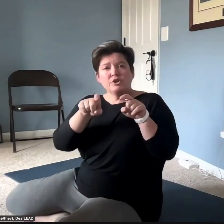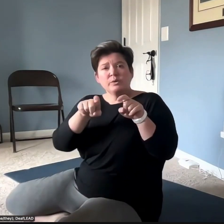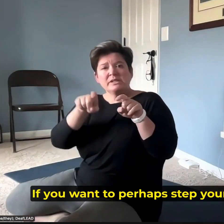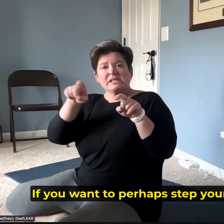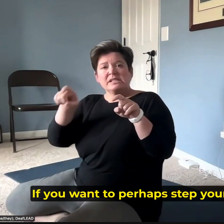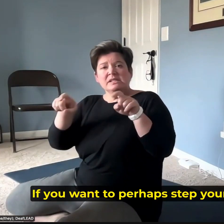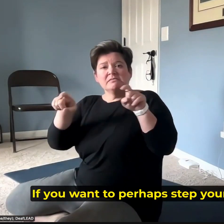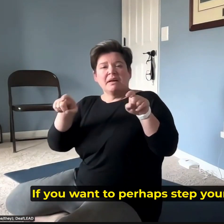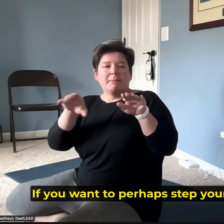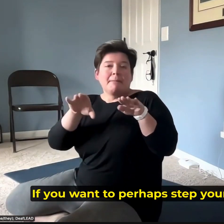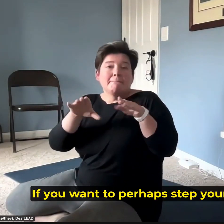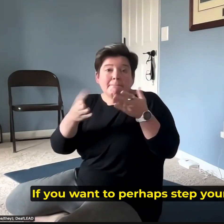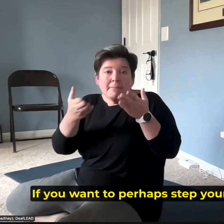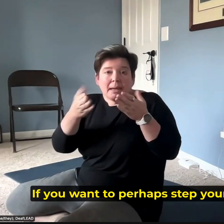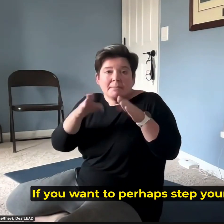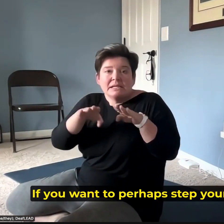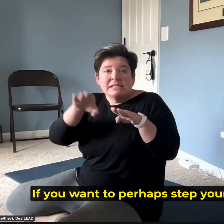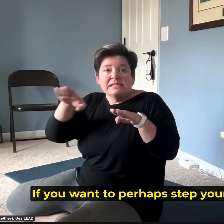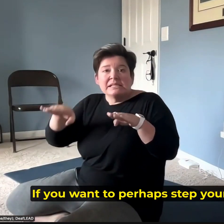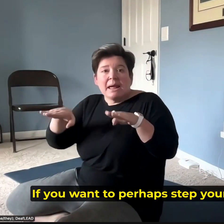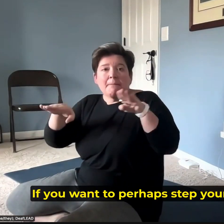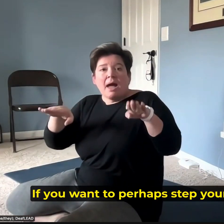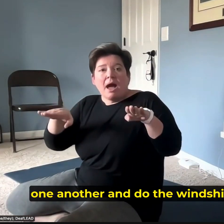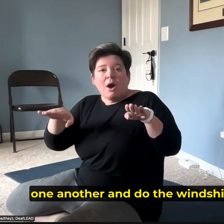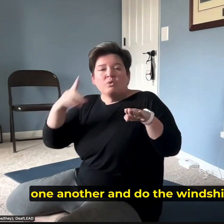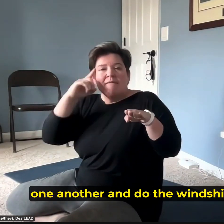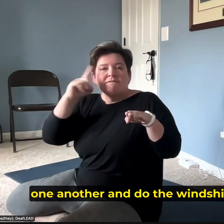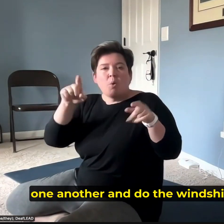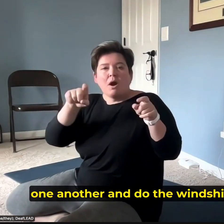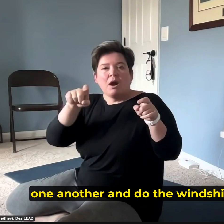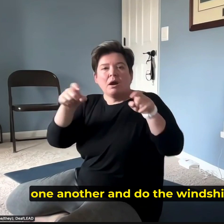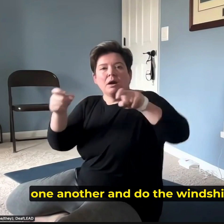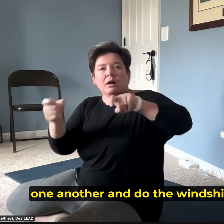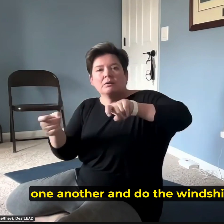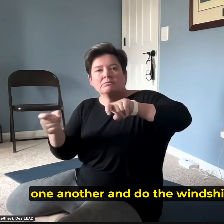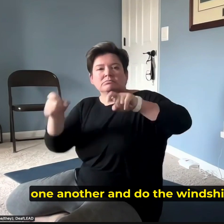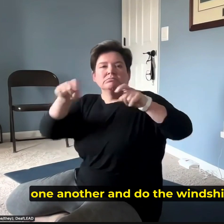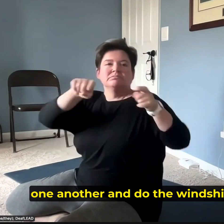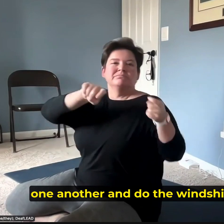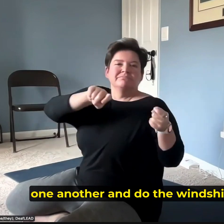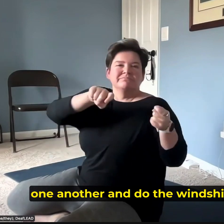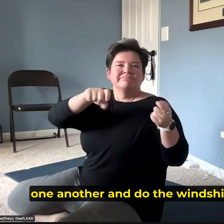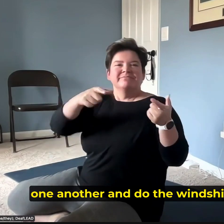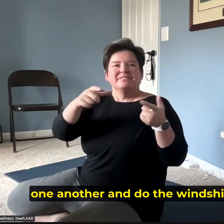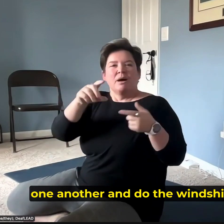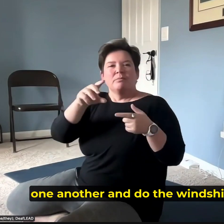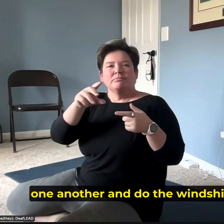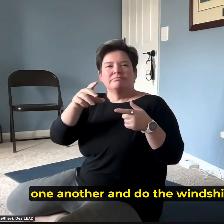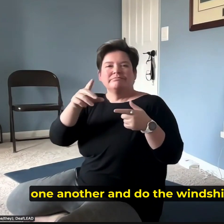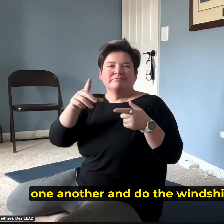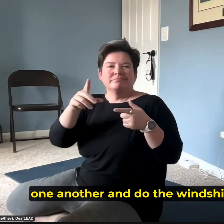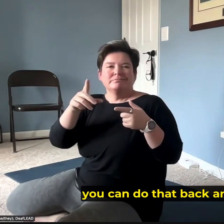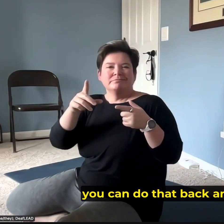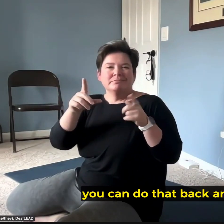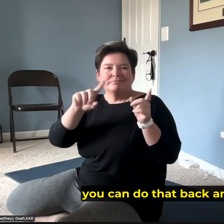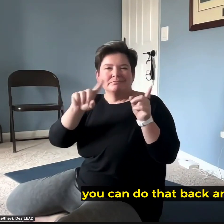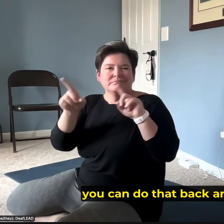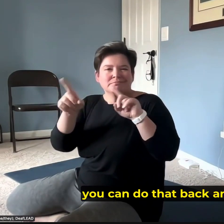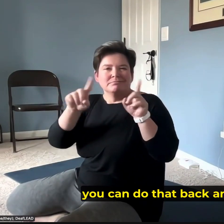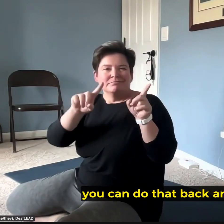If you want to perhaps step your feet apart from one another and do the windshield wiper shape, you can do